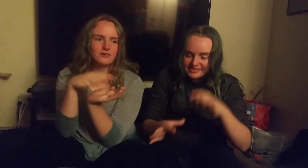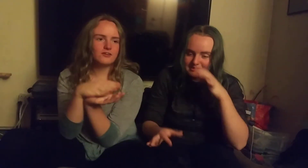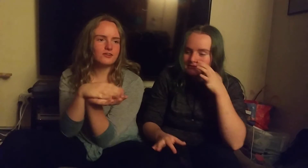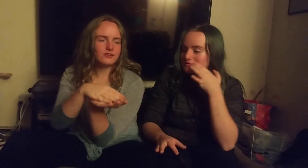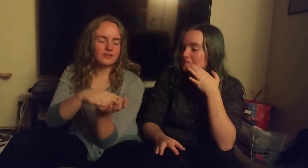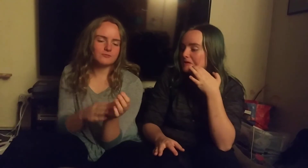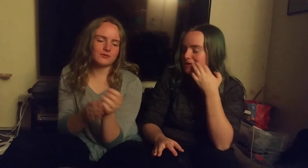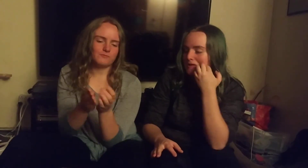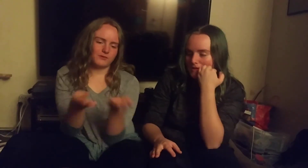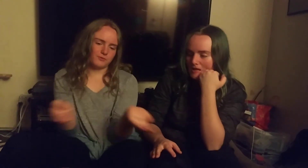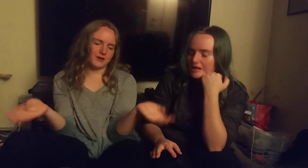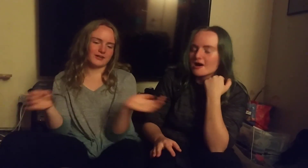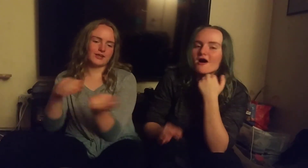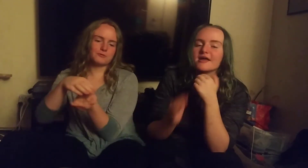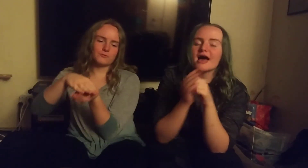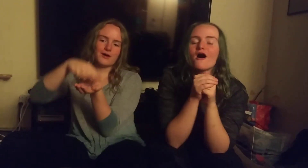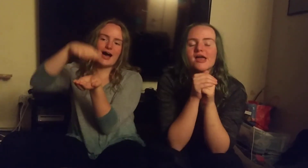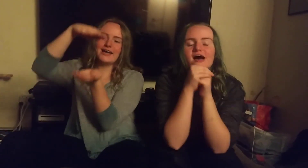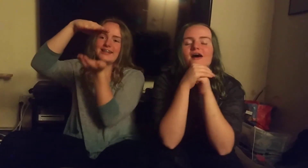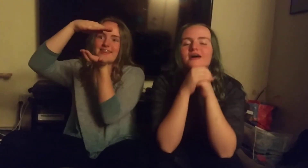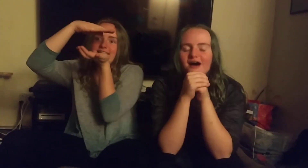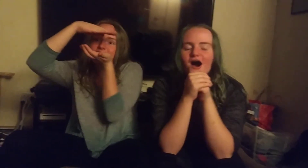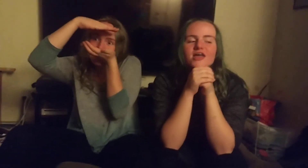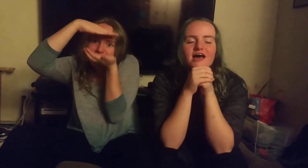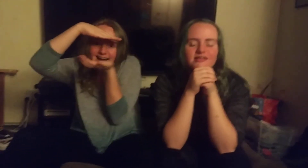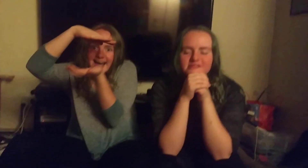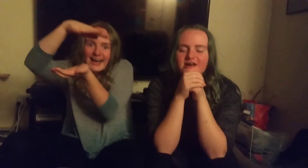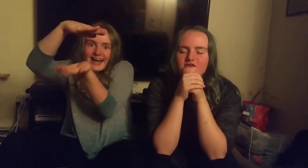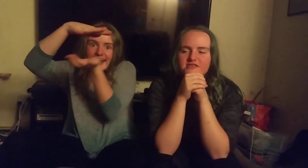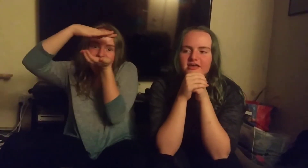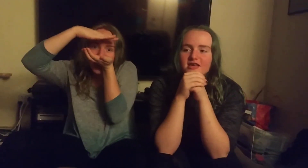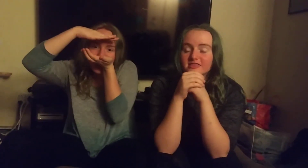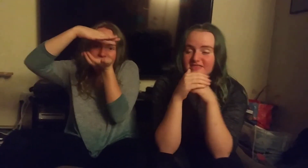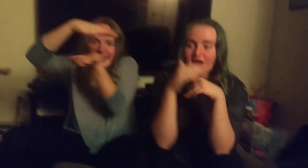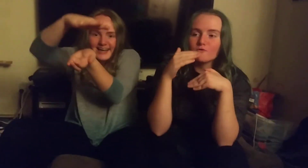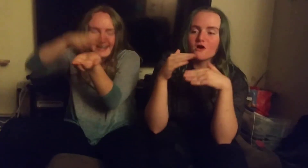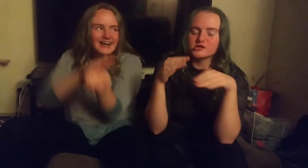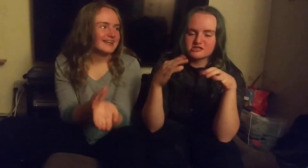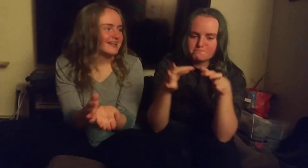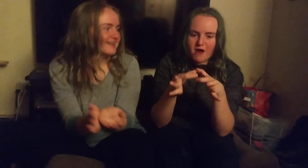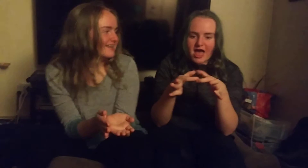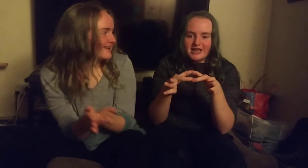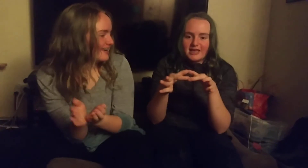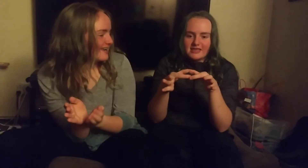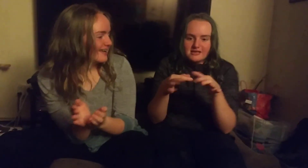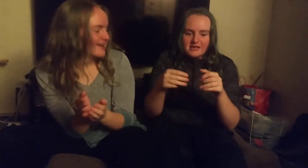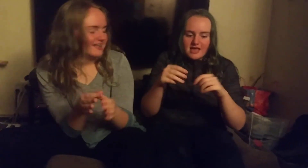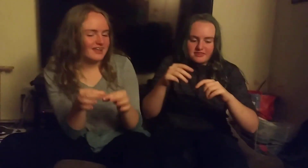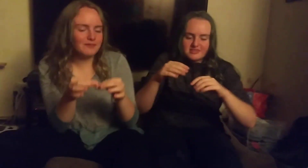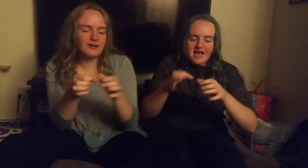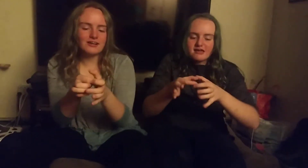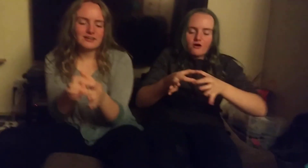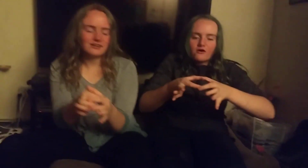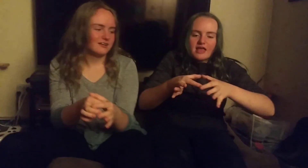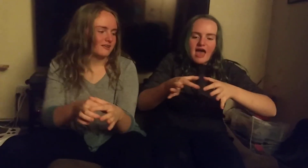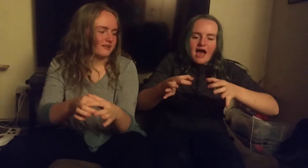No, they weren't spreading. Oh they yeah, were rising. oh yeah, that's the other thing. They weren't spreading. Instead of going out like